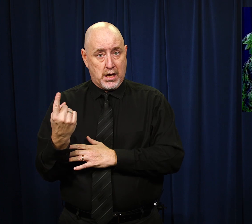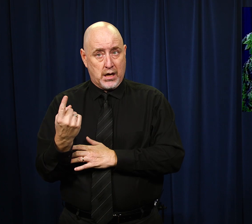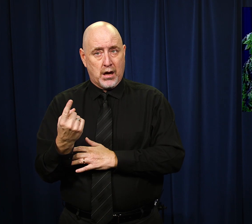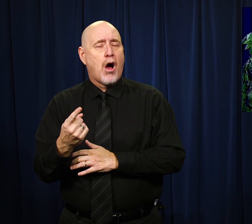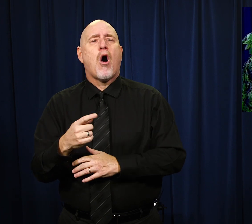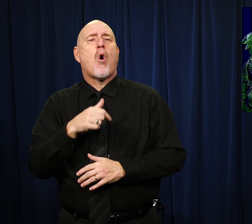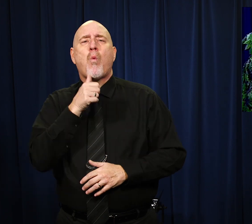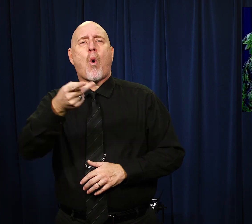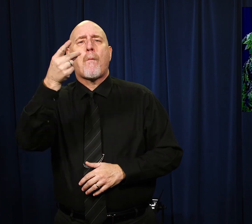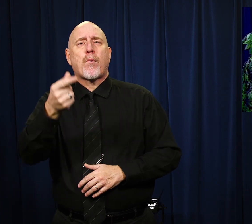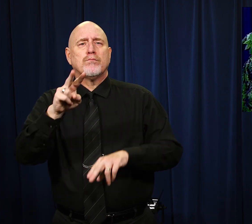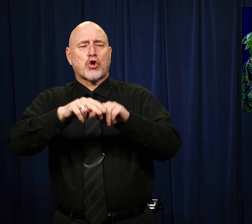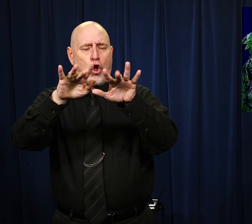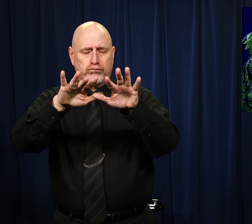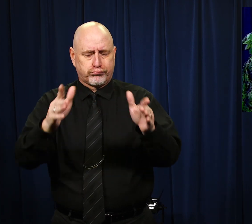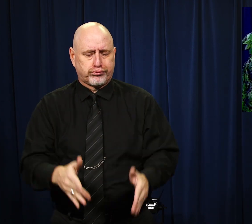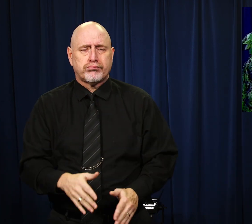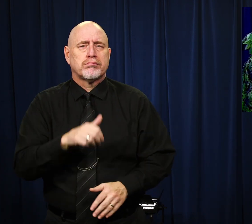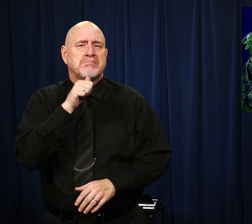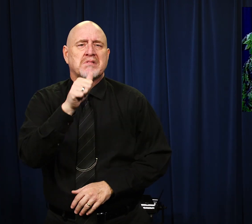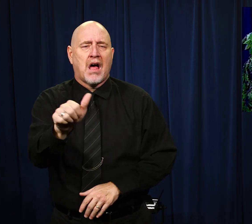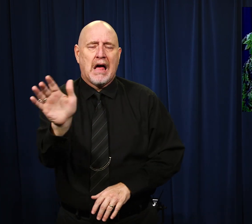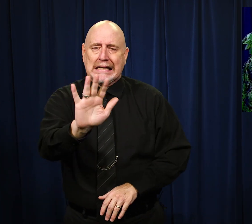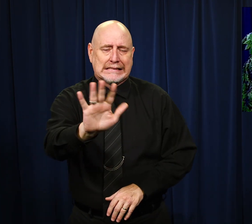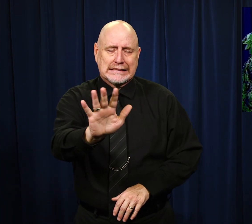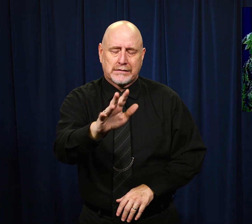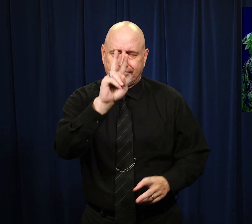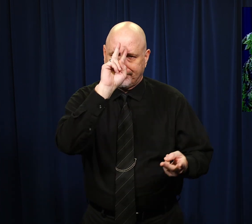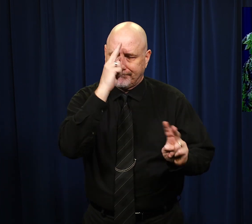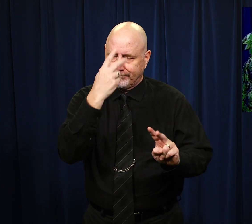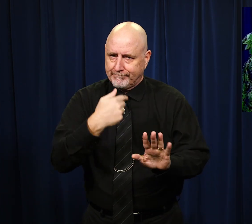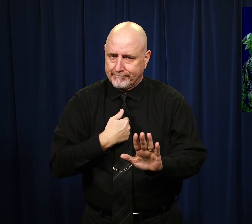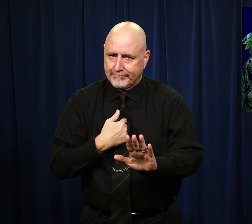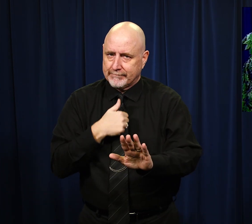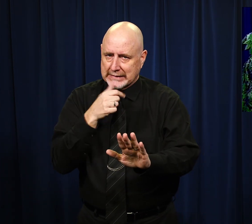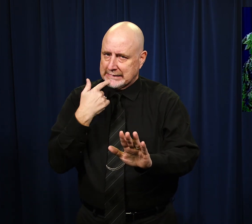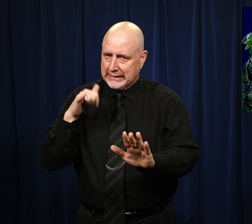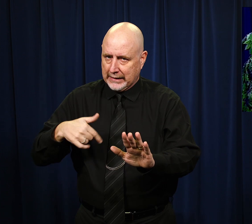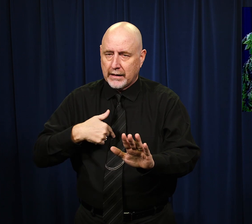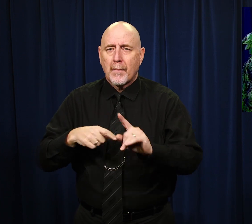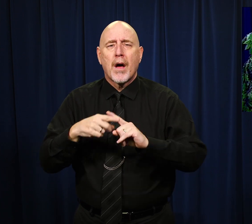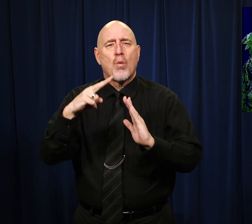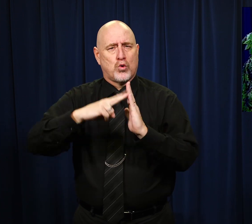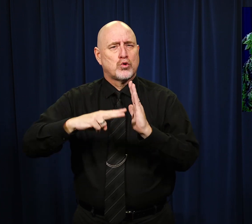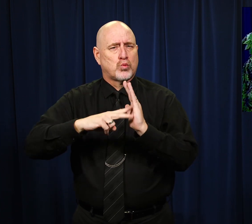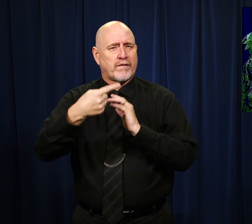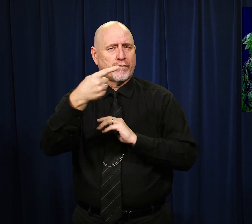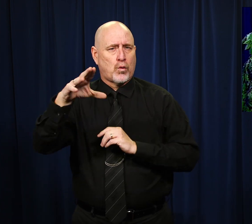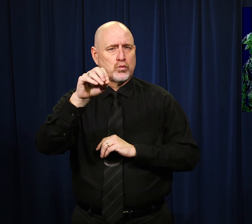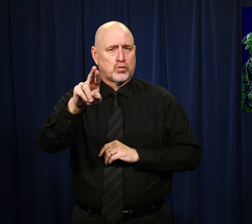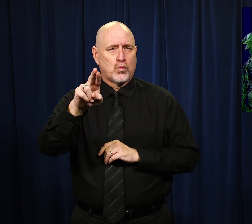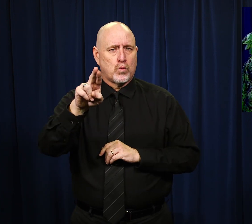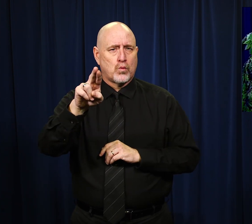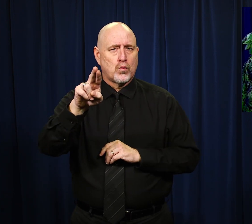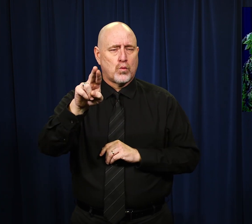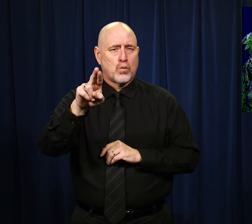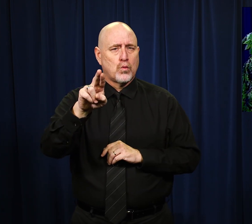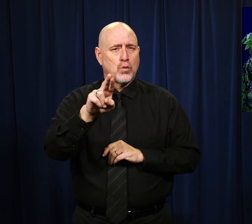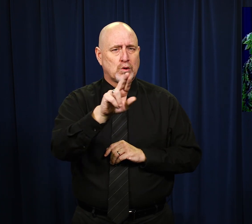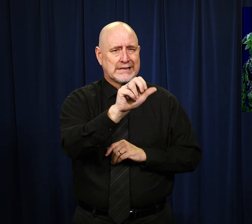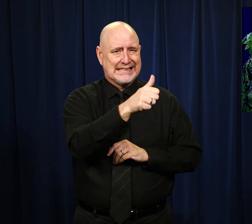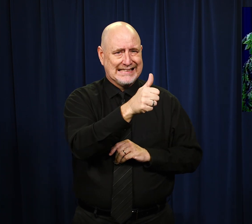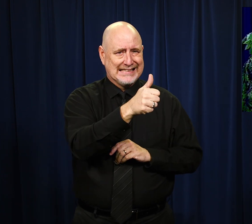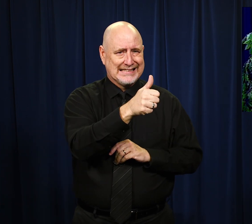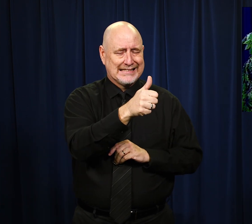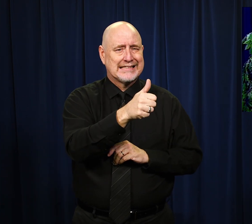we're not going to be made pillars of salt. No, don't let me be heard saying that. But I want to read to you 1 Corinthians chapter